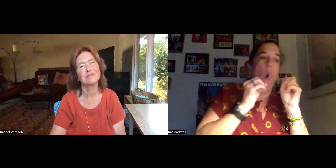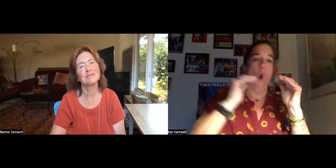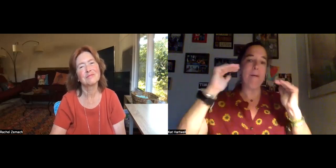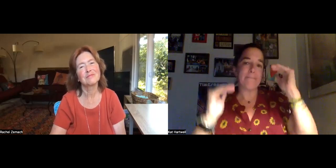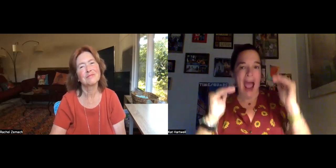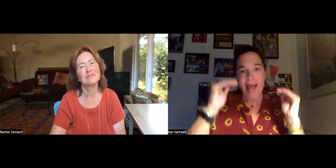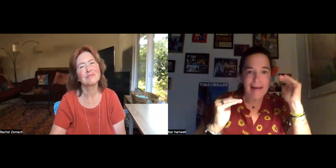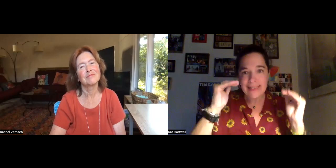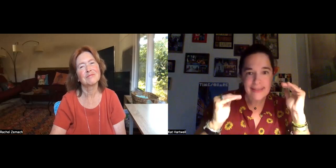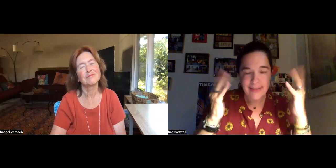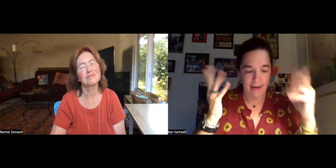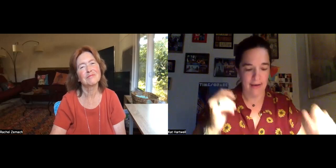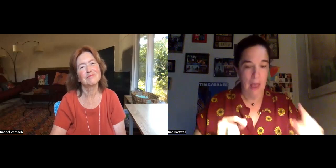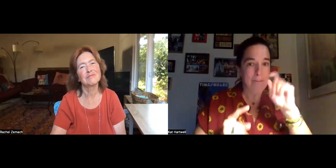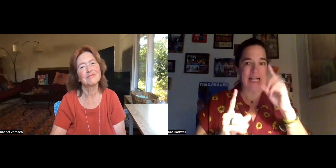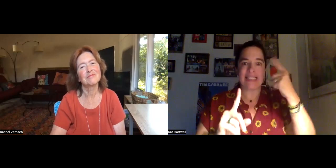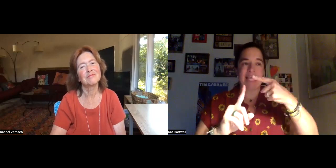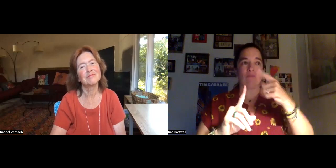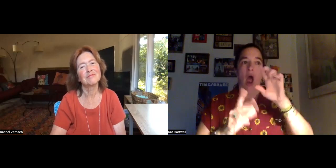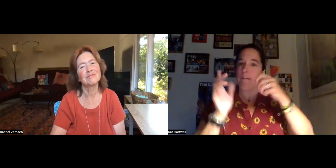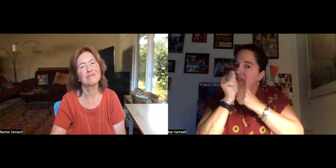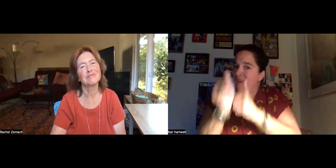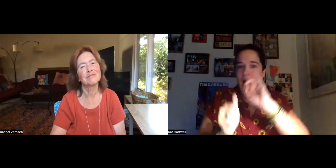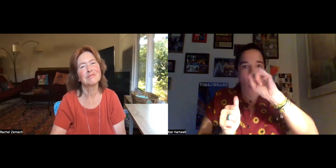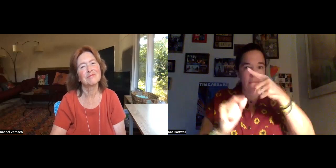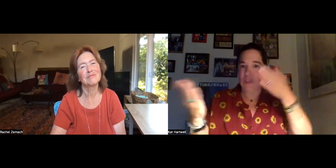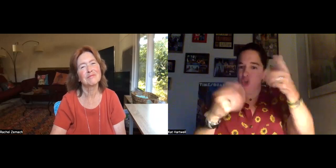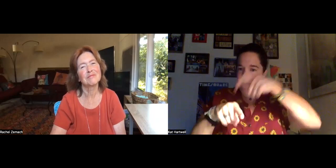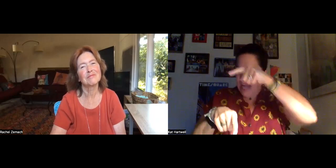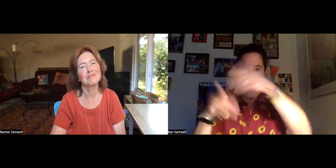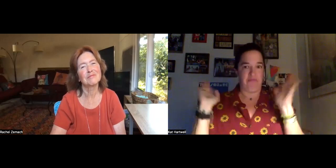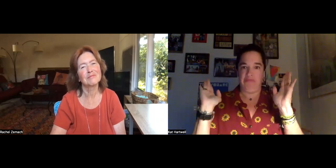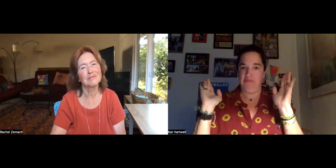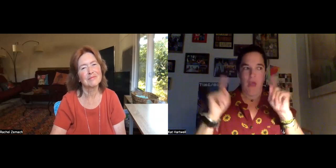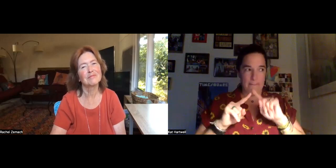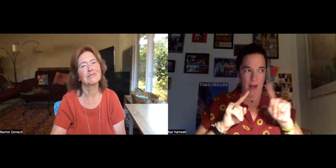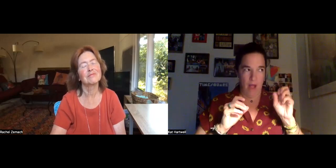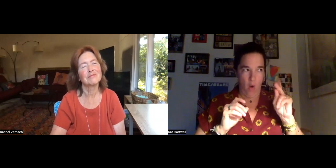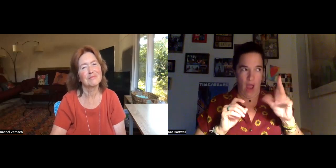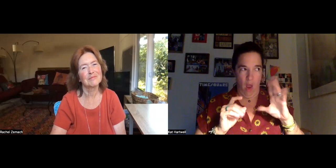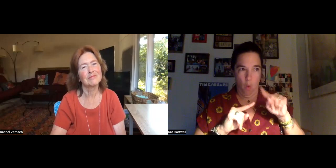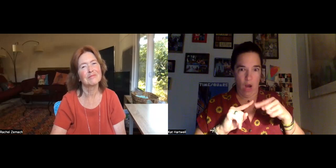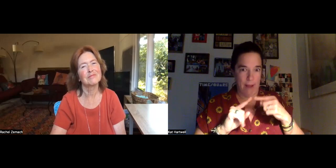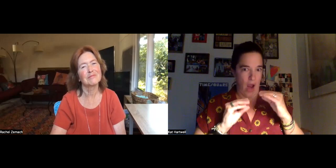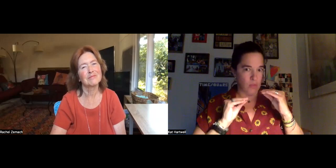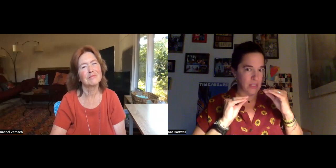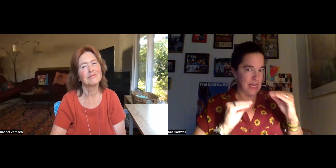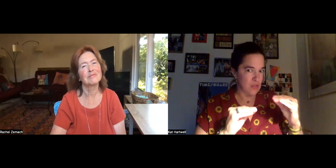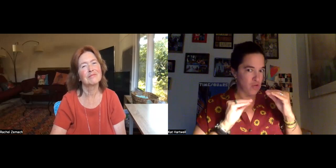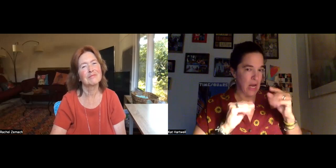or balance, because it seems that my father I believe over time. But I'm like, okay, what about teaching?